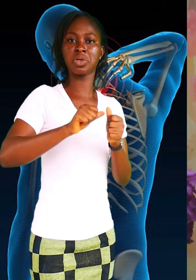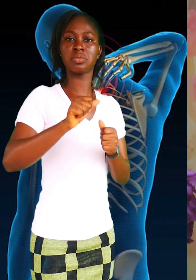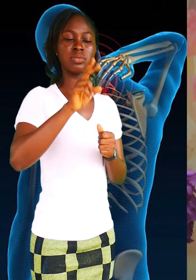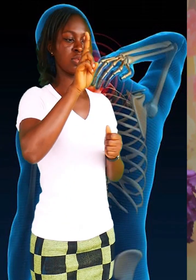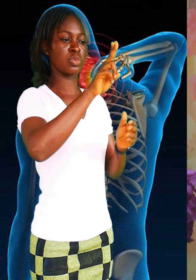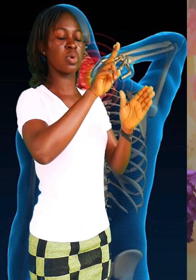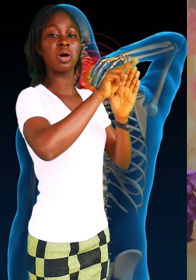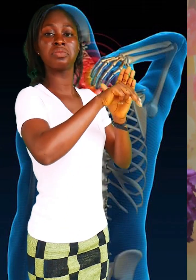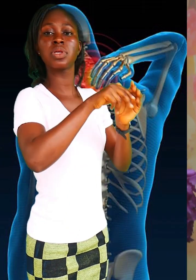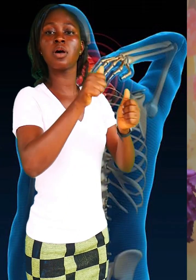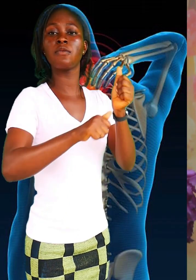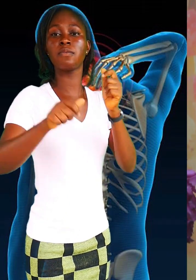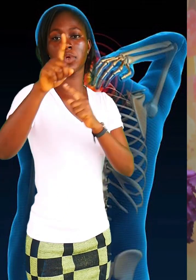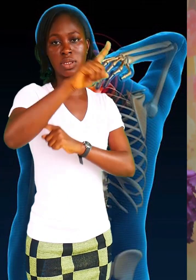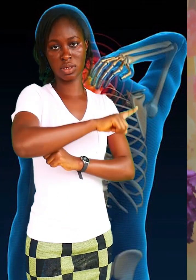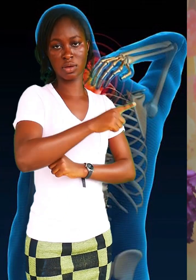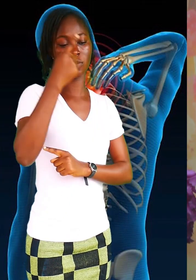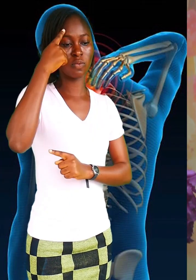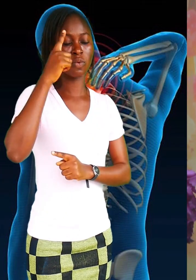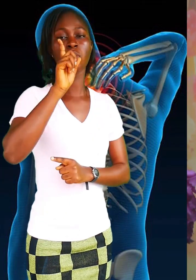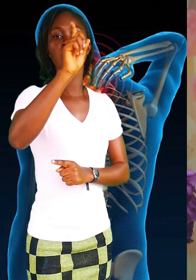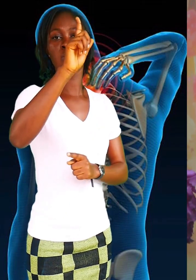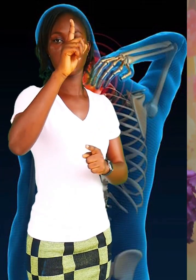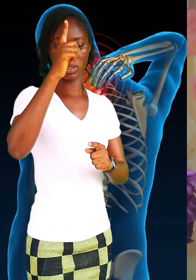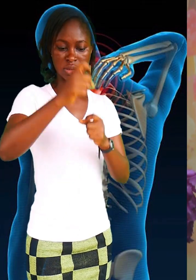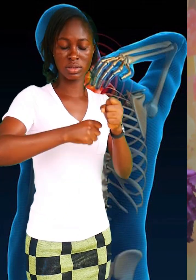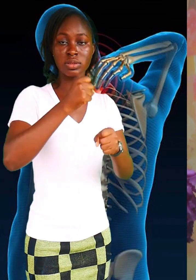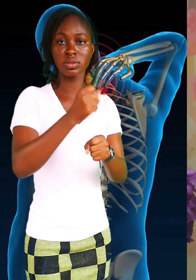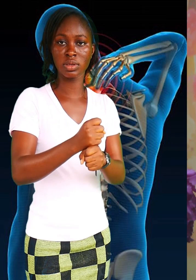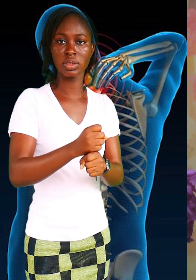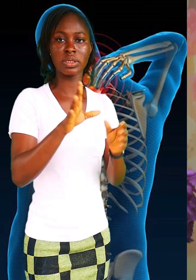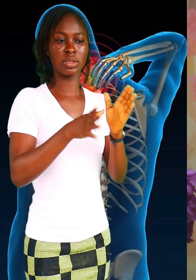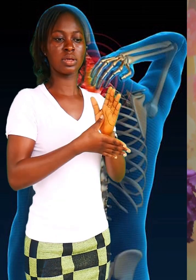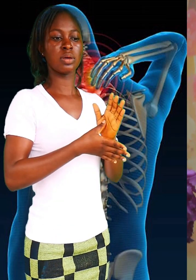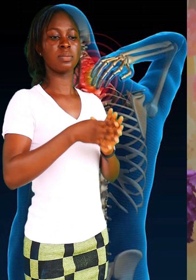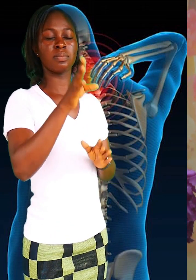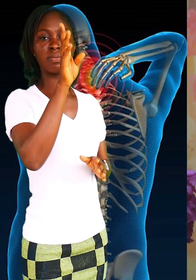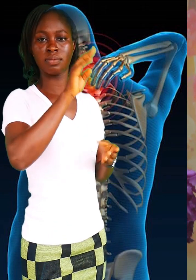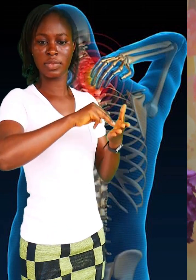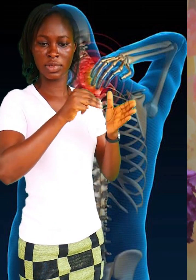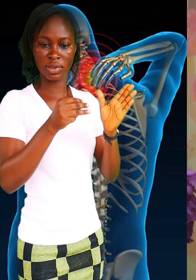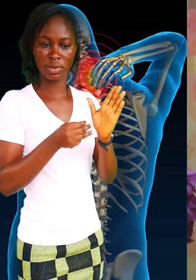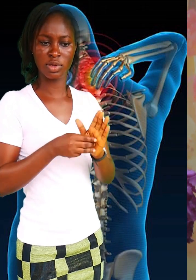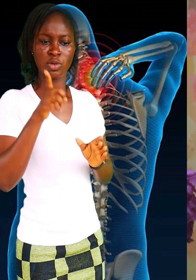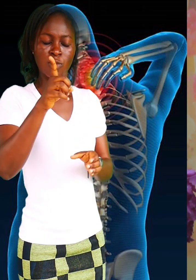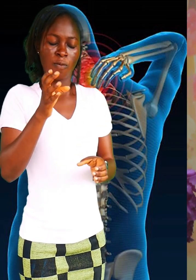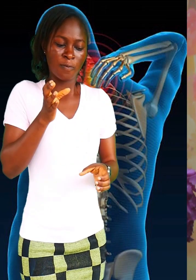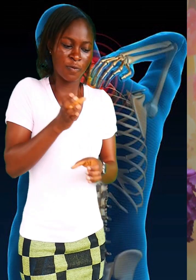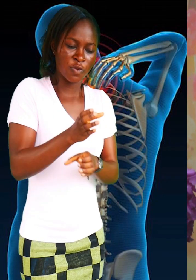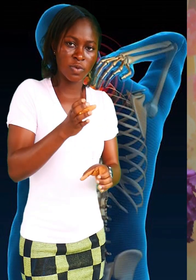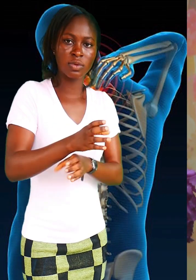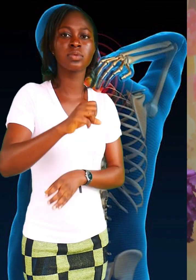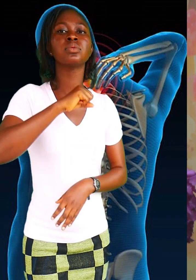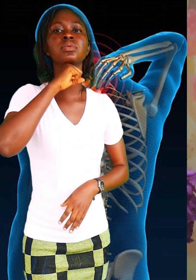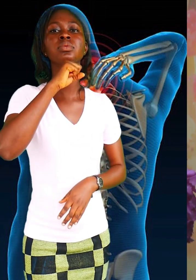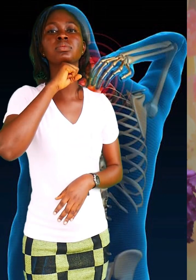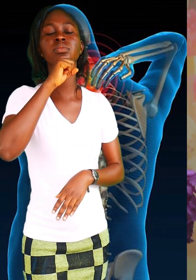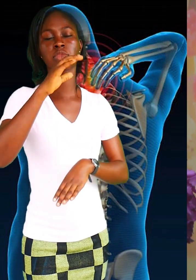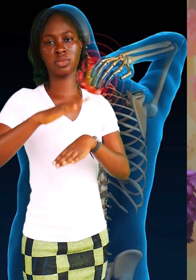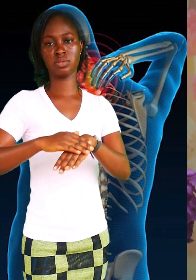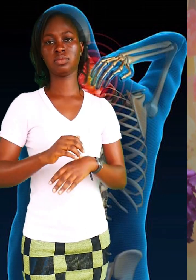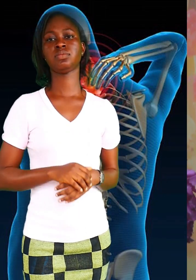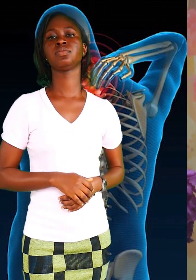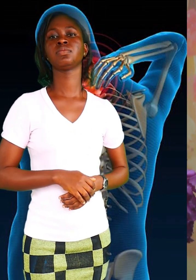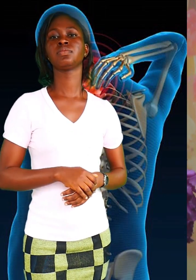Debia, so you understand a feba quo. That is all the pressure, and I say, how be ato Casenoso? A bit